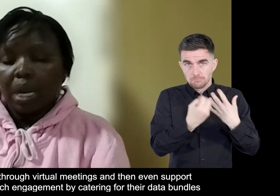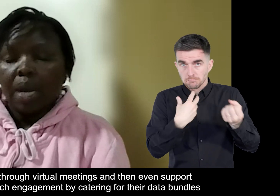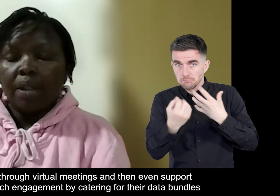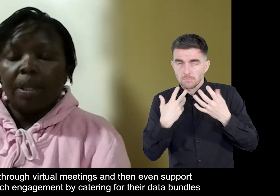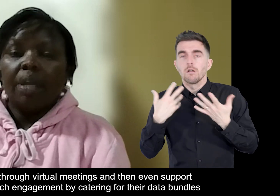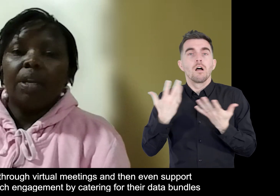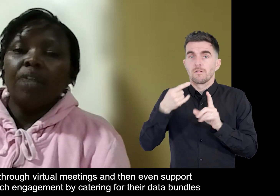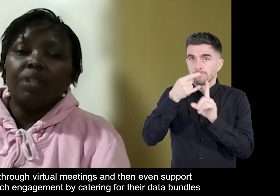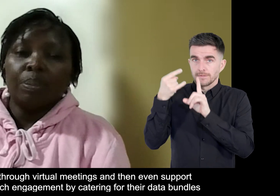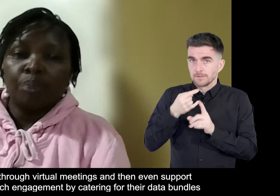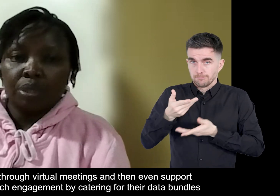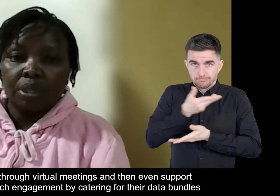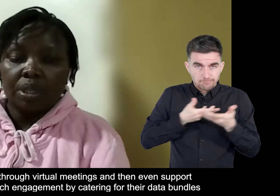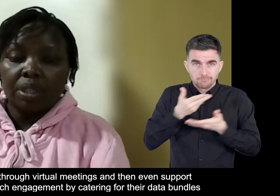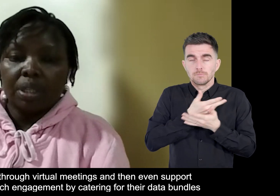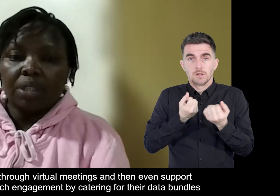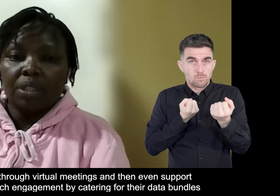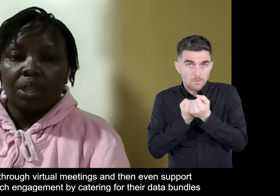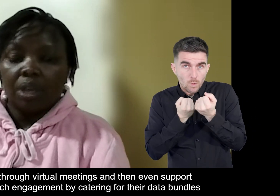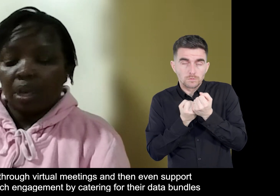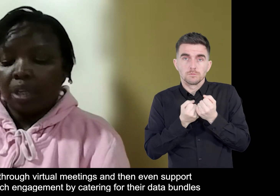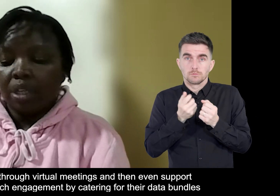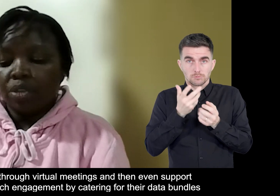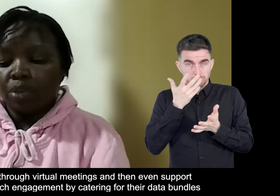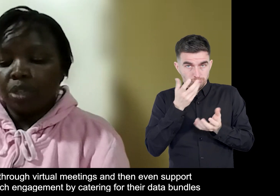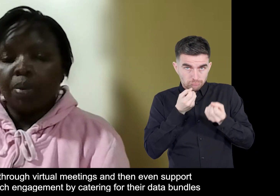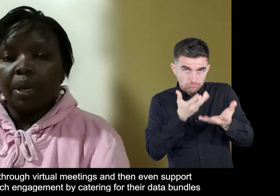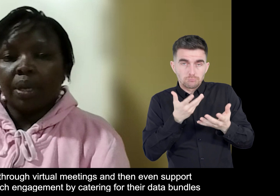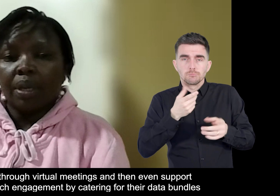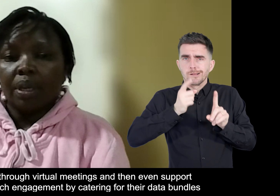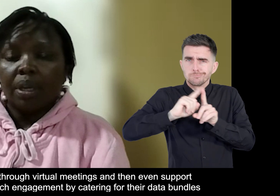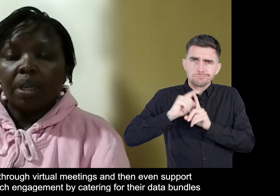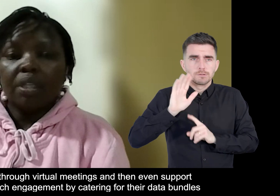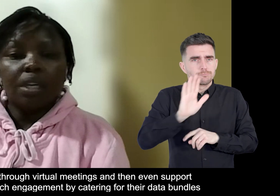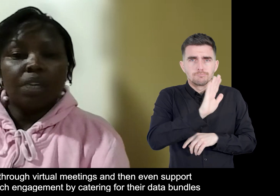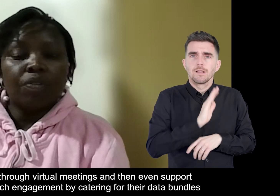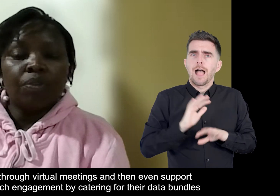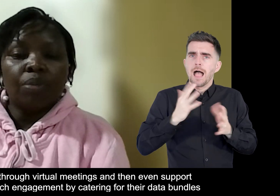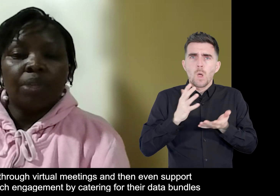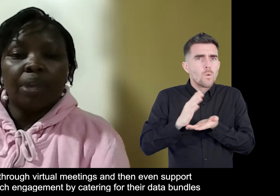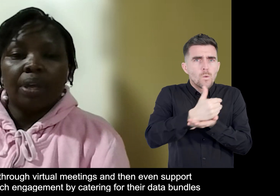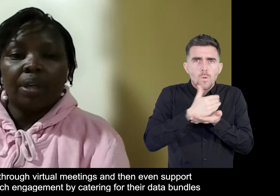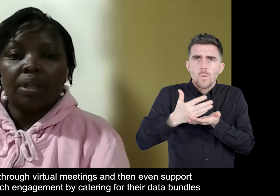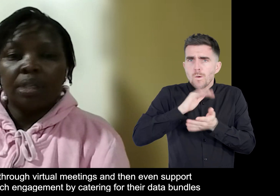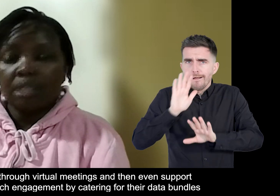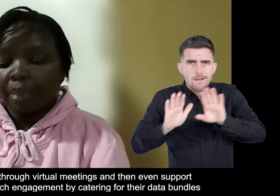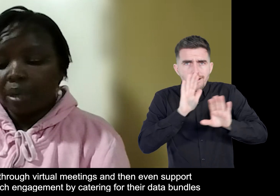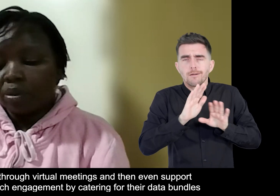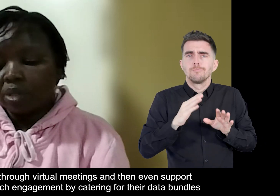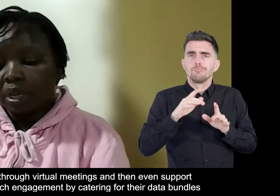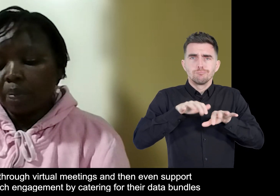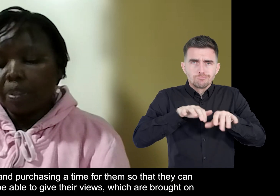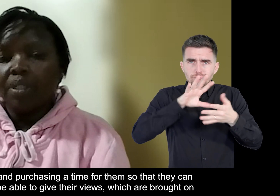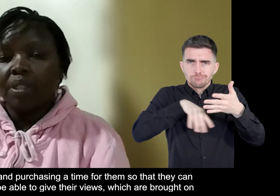meetings, and then even support such engagement by catering for their